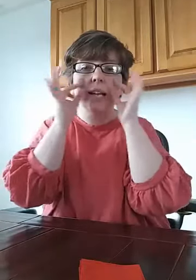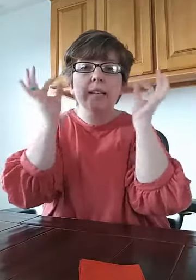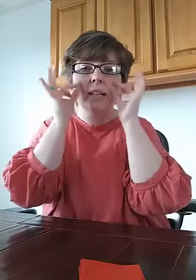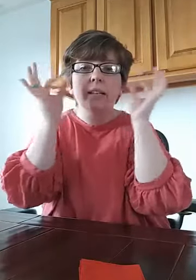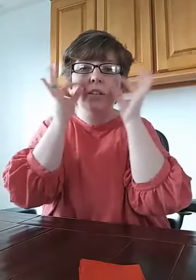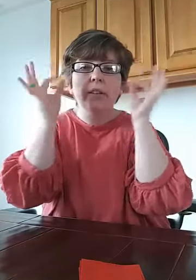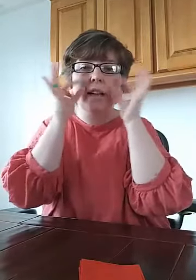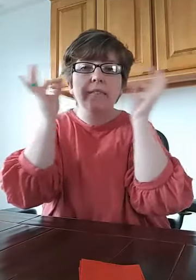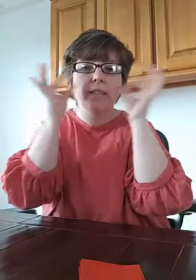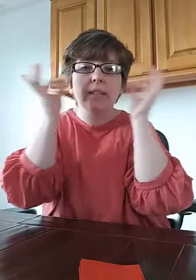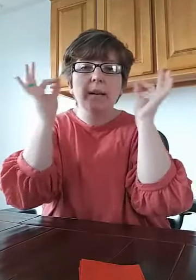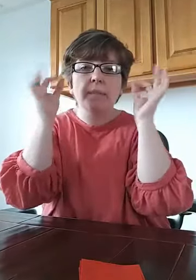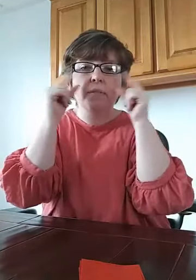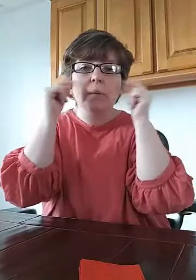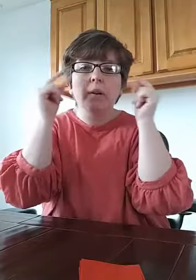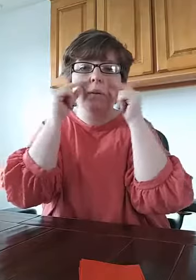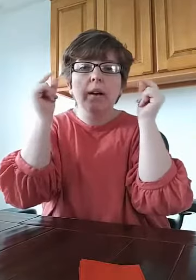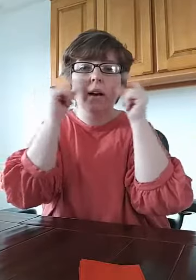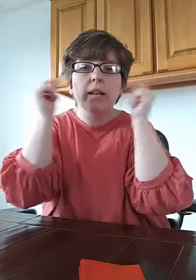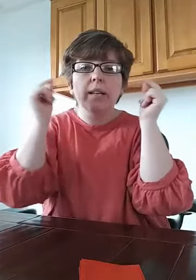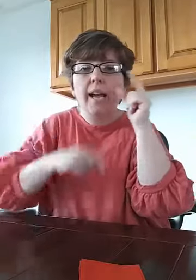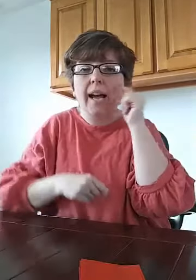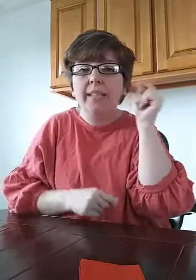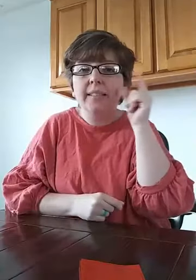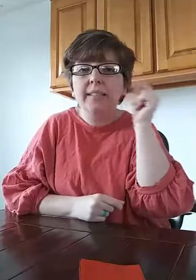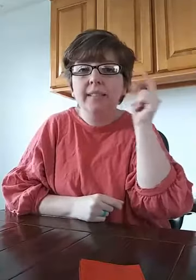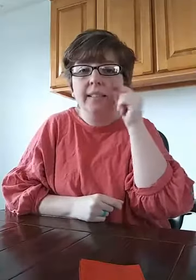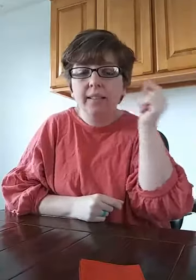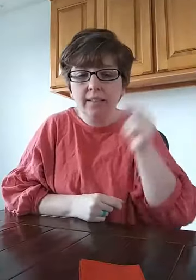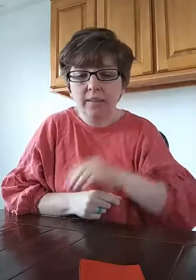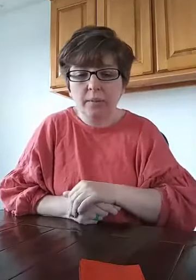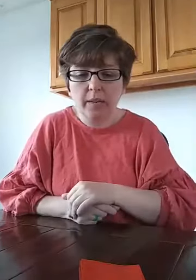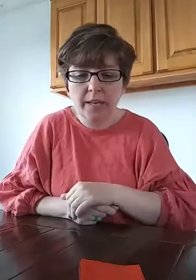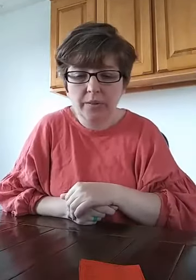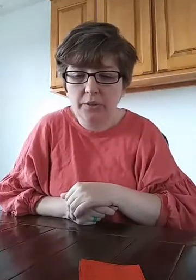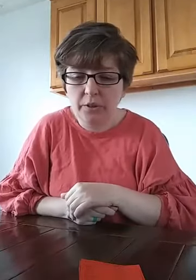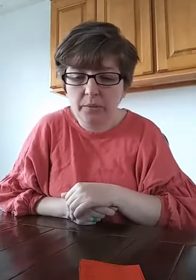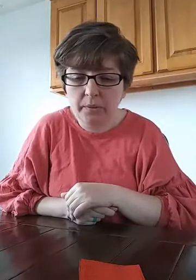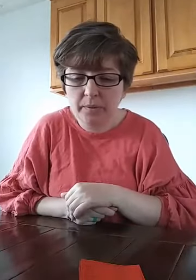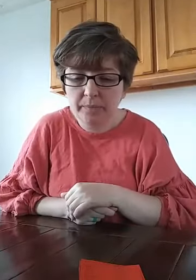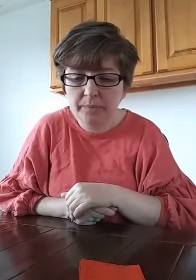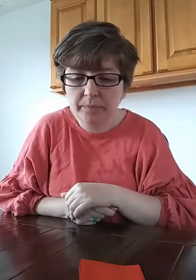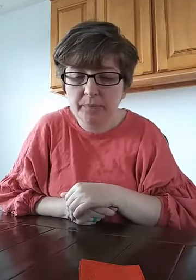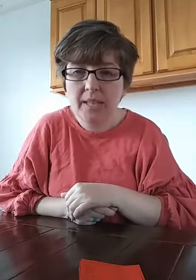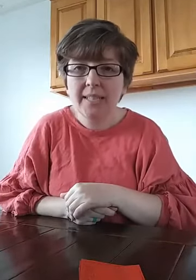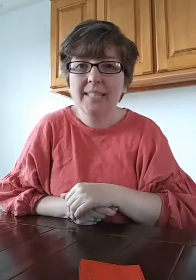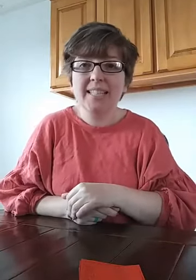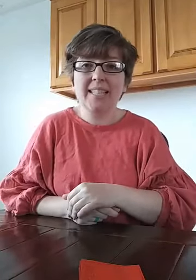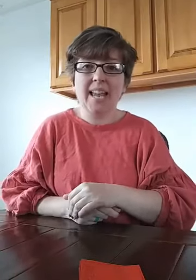you can have this up if you want or not cat one hand or two snake